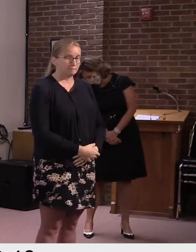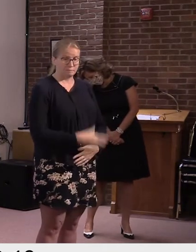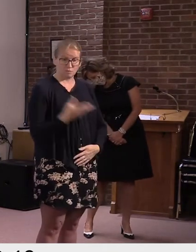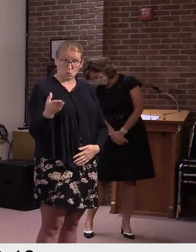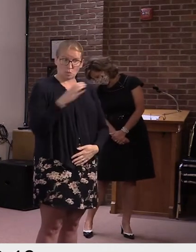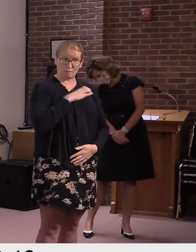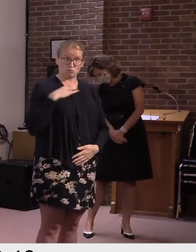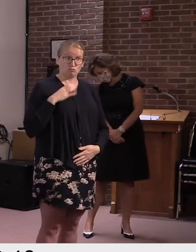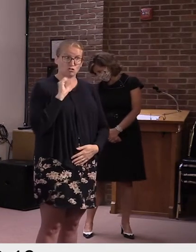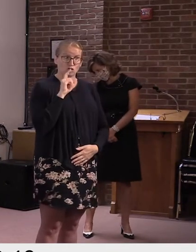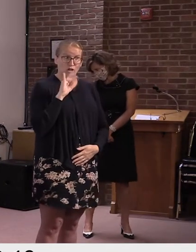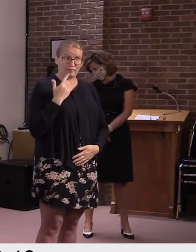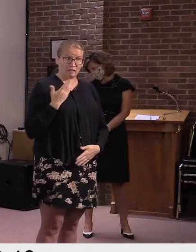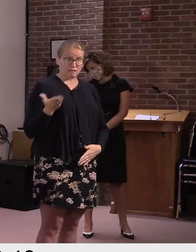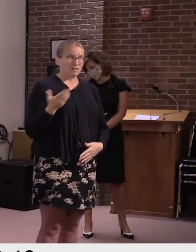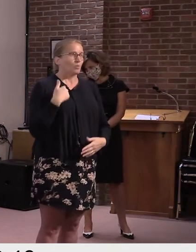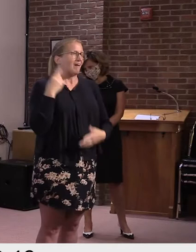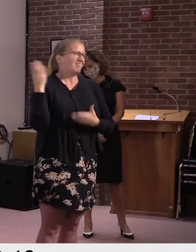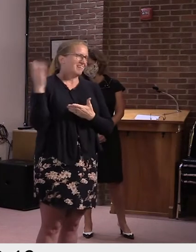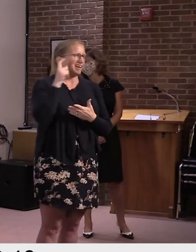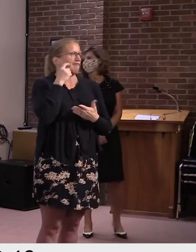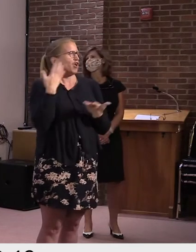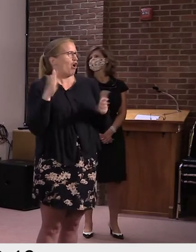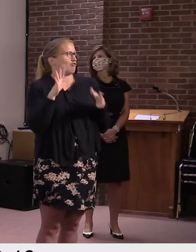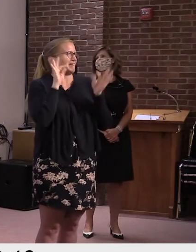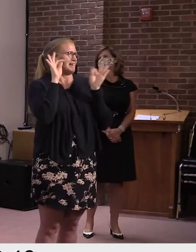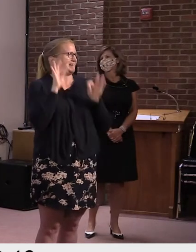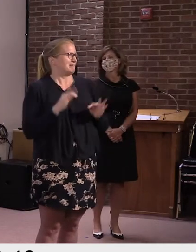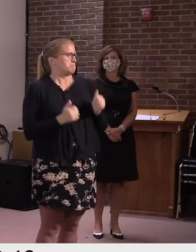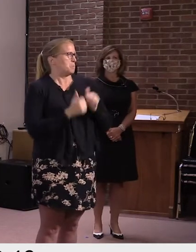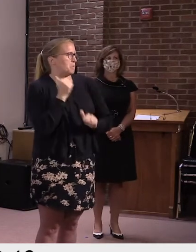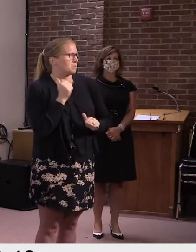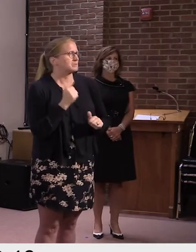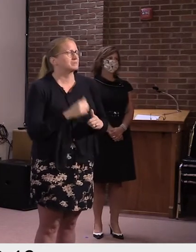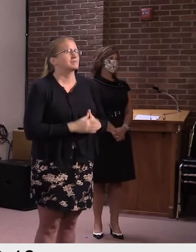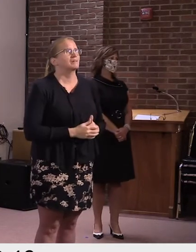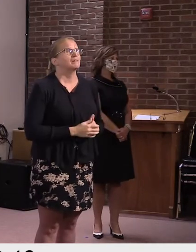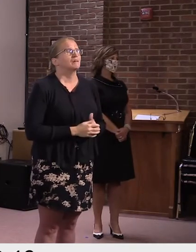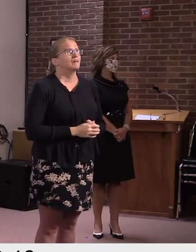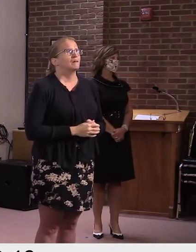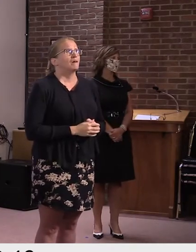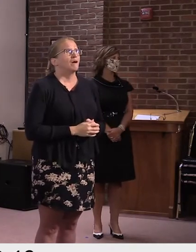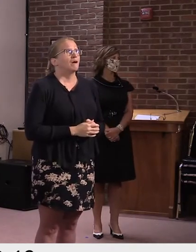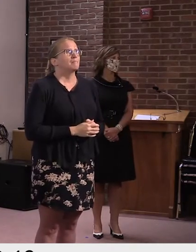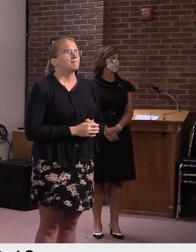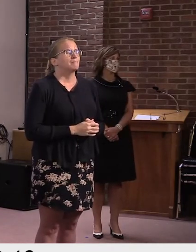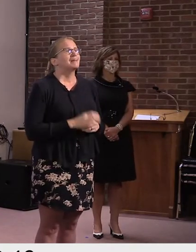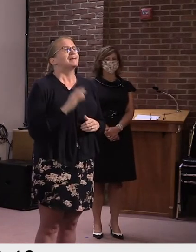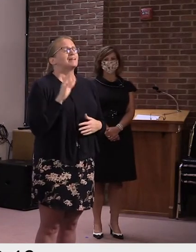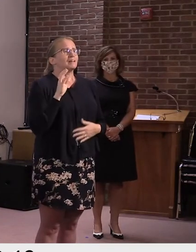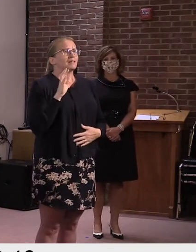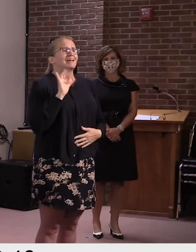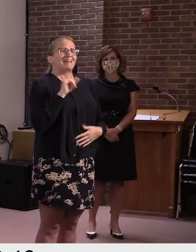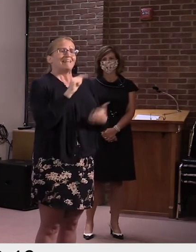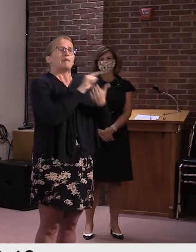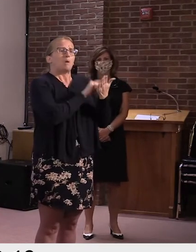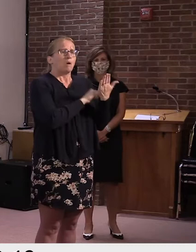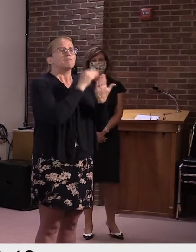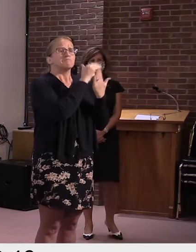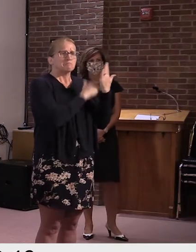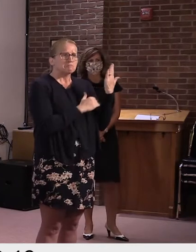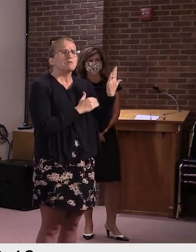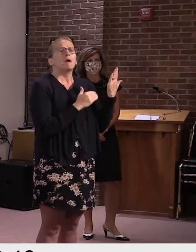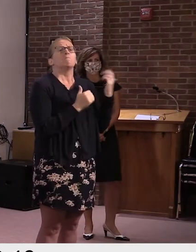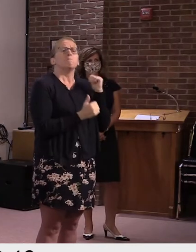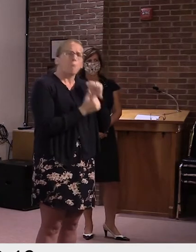Thank you, Governor. I think the governor covered the bulk of it. There is more in those bills that we agree with and disagree with. I think